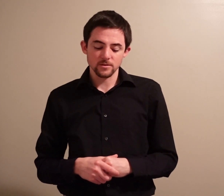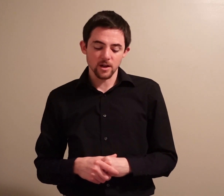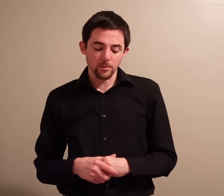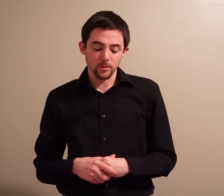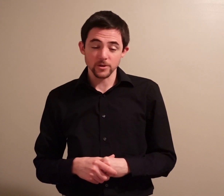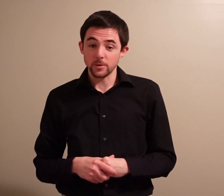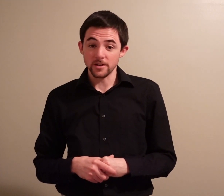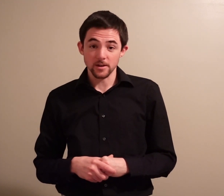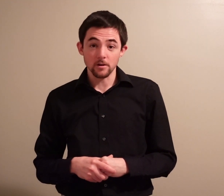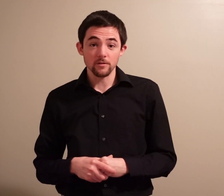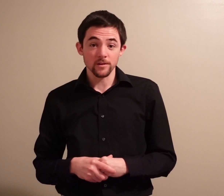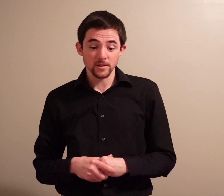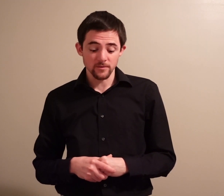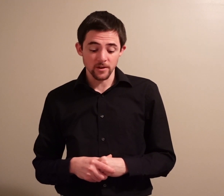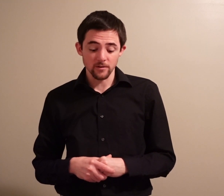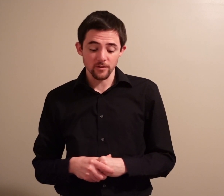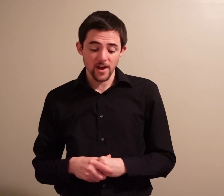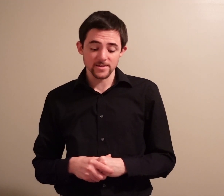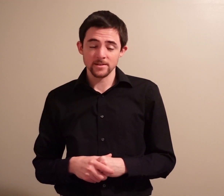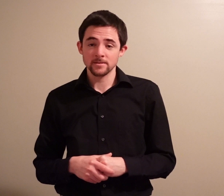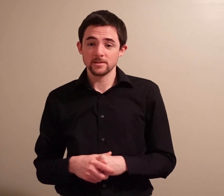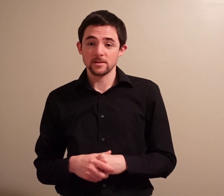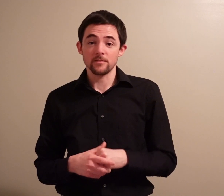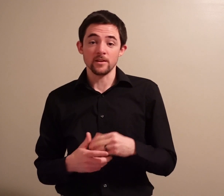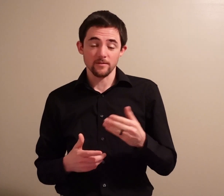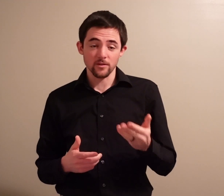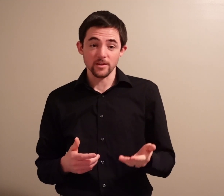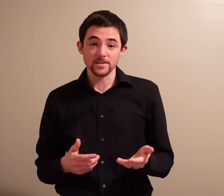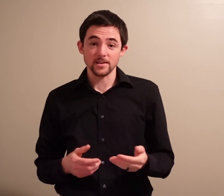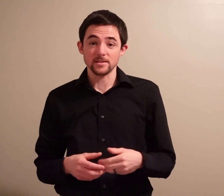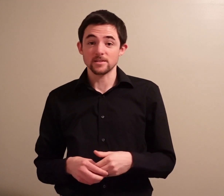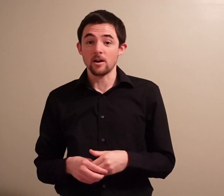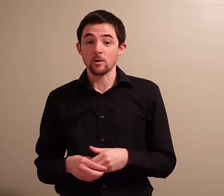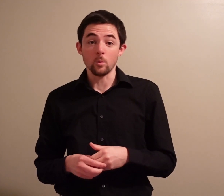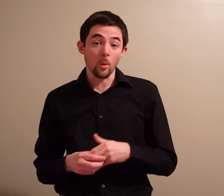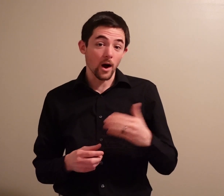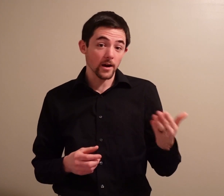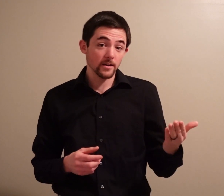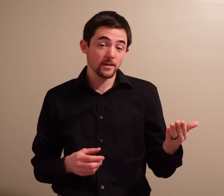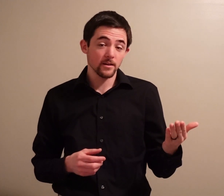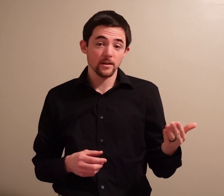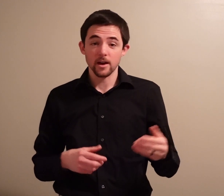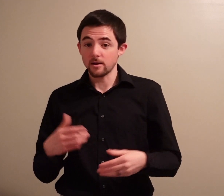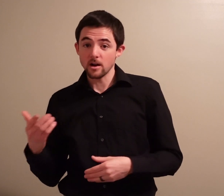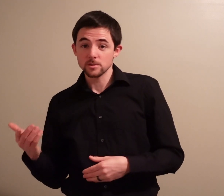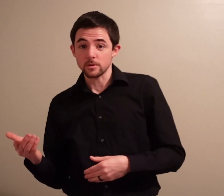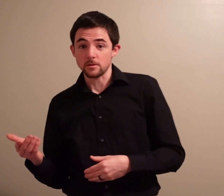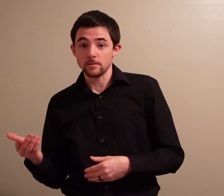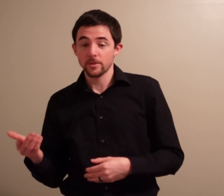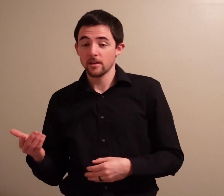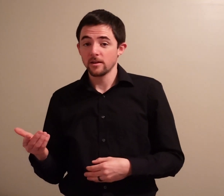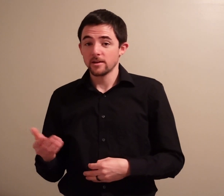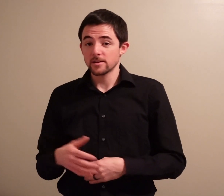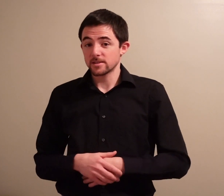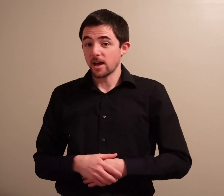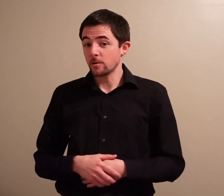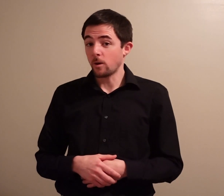couple words we didn't go over in this video for that sentence, for this sentence are why and hospital. To sign